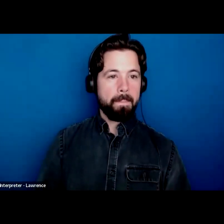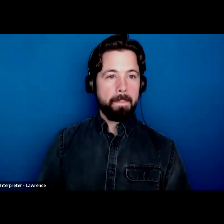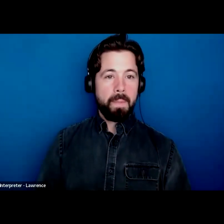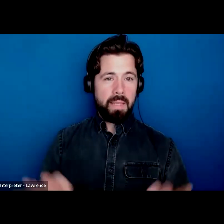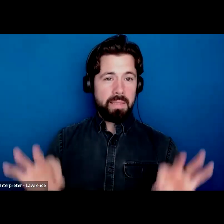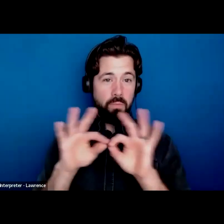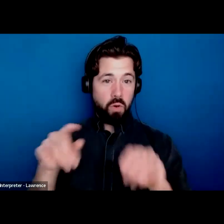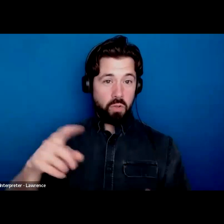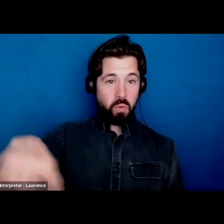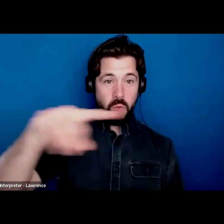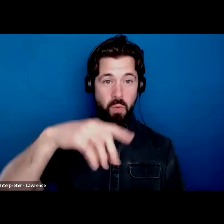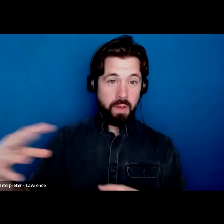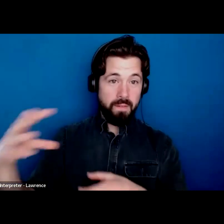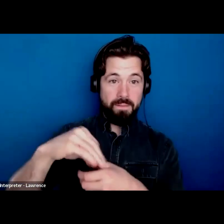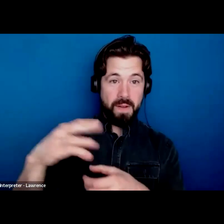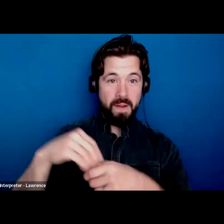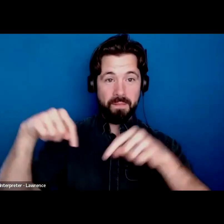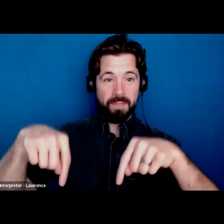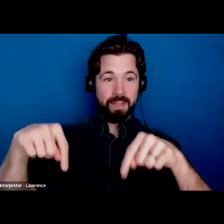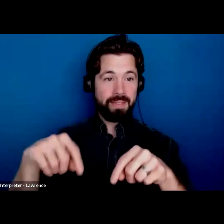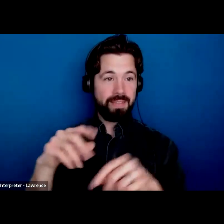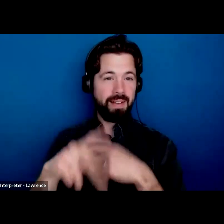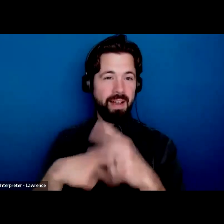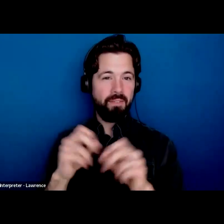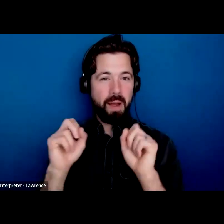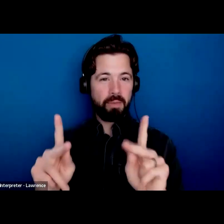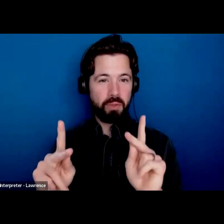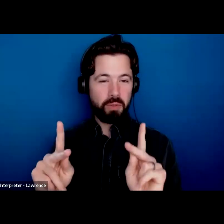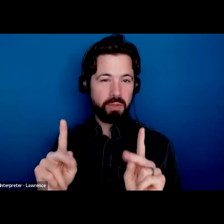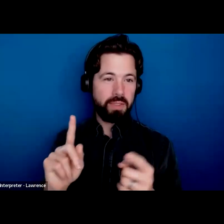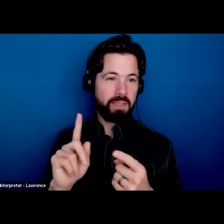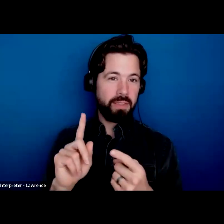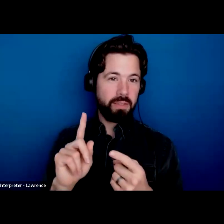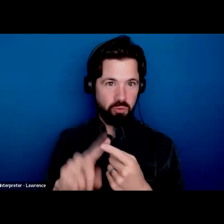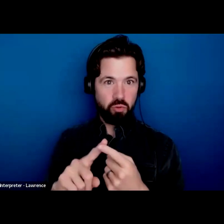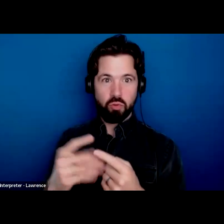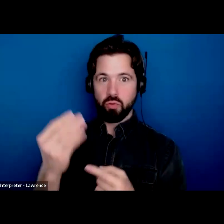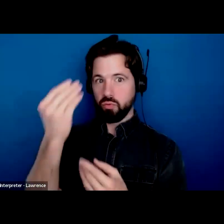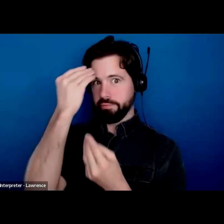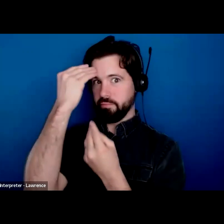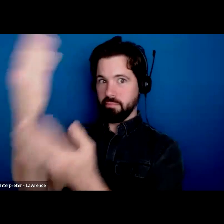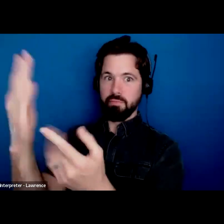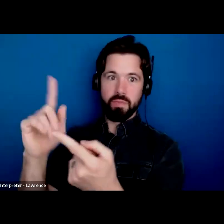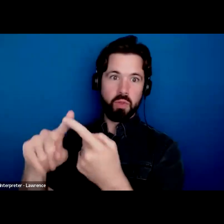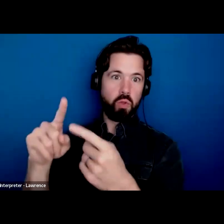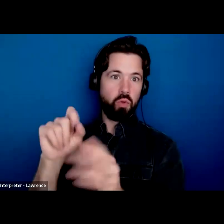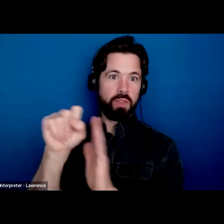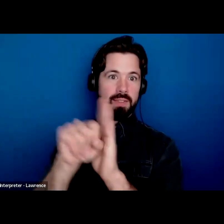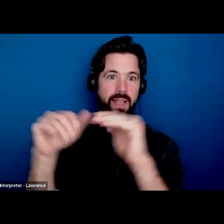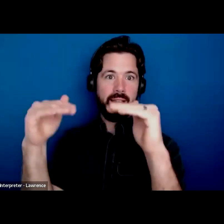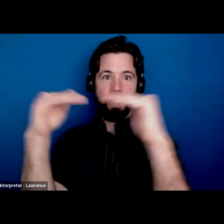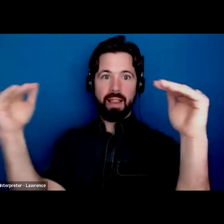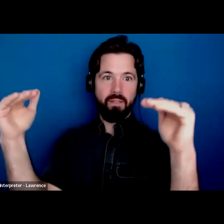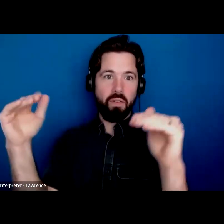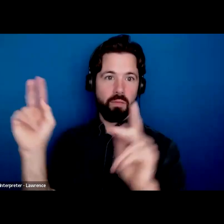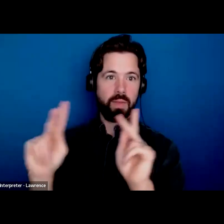involved in like these like opportunities to lend your voice at a statewide level. And I know I've been in this meeting pushing people to attend